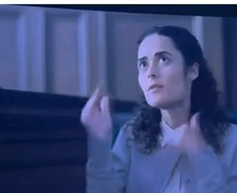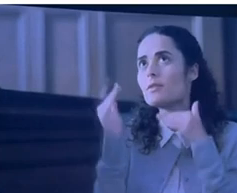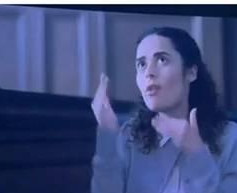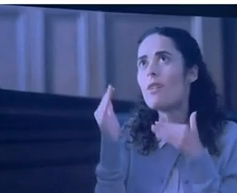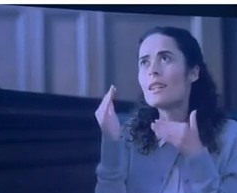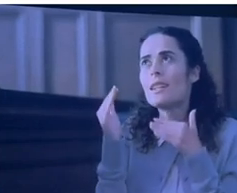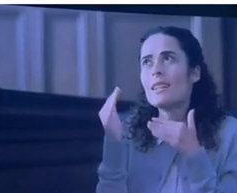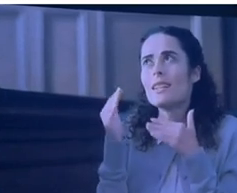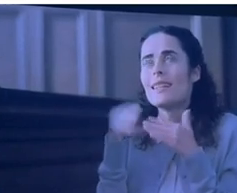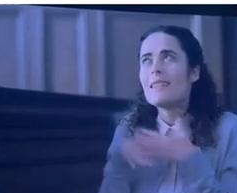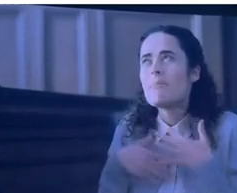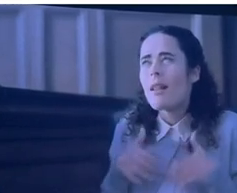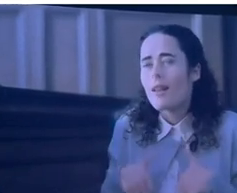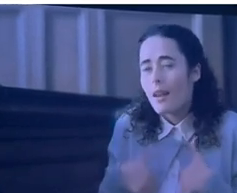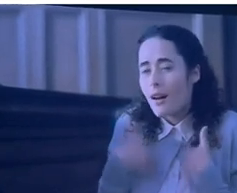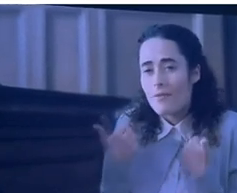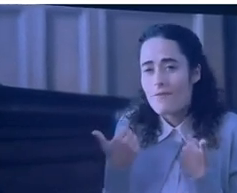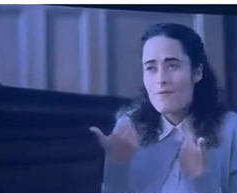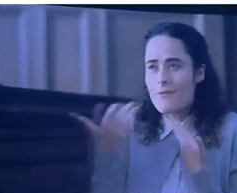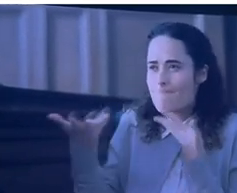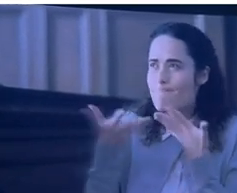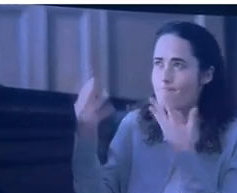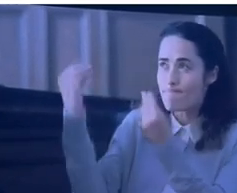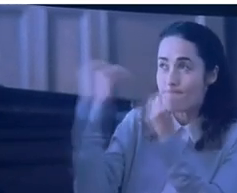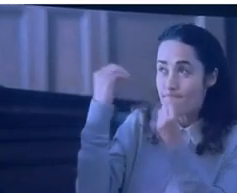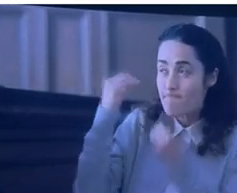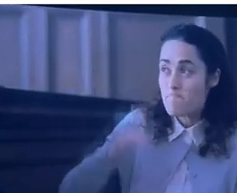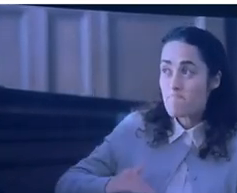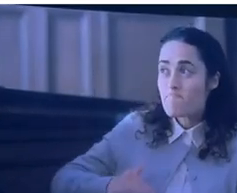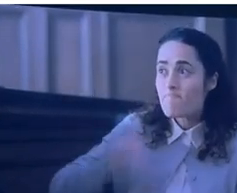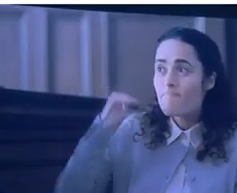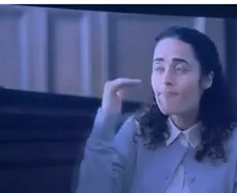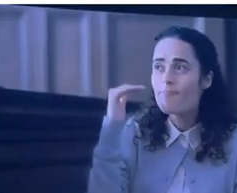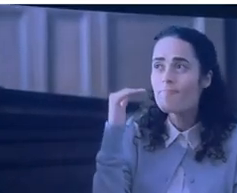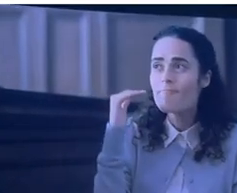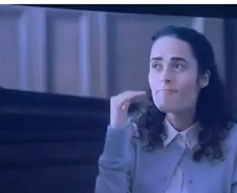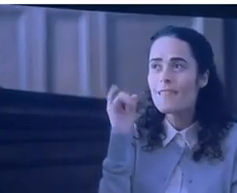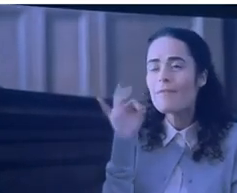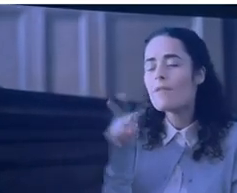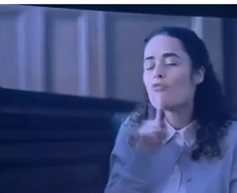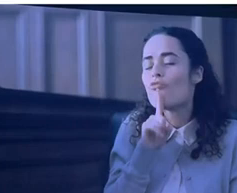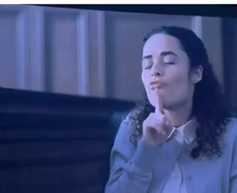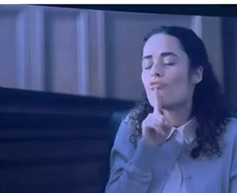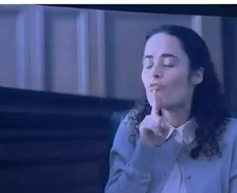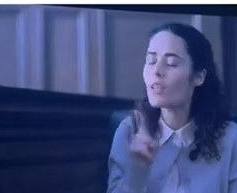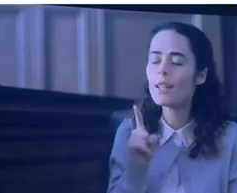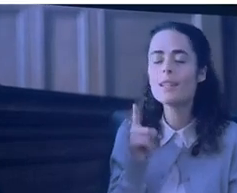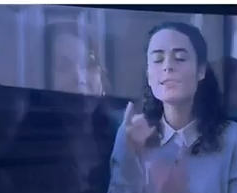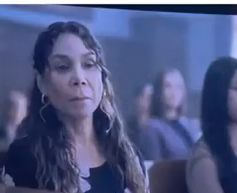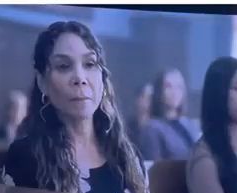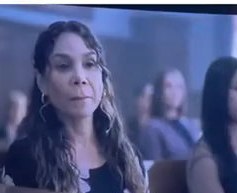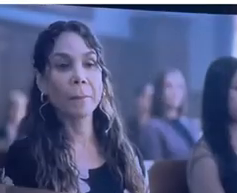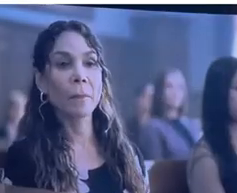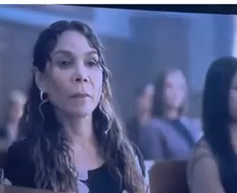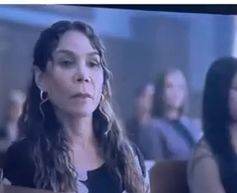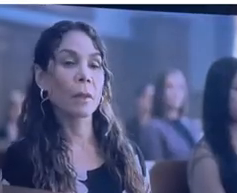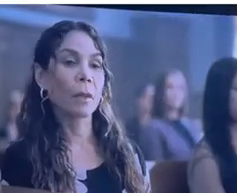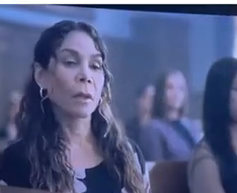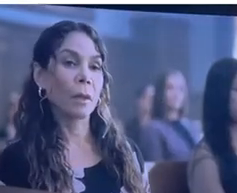And I would imagine if the adults in my life were able to communicate with me, if they were motivated, if they really wanted